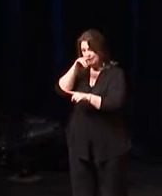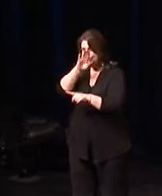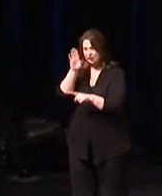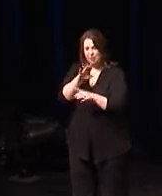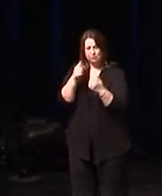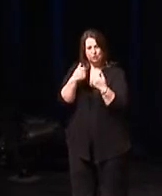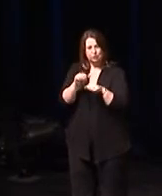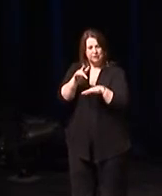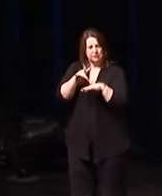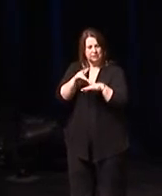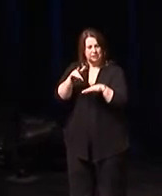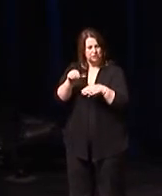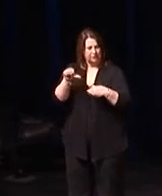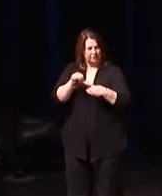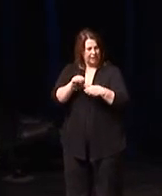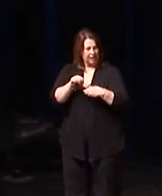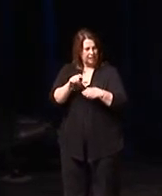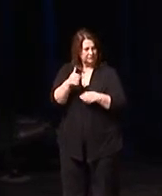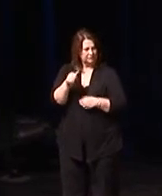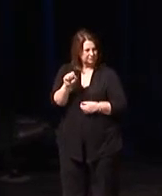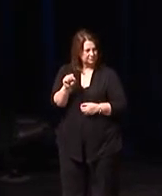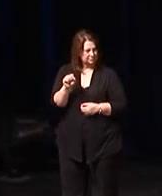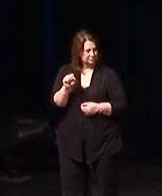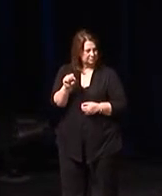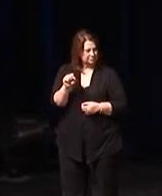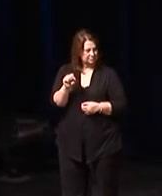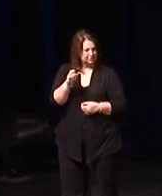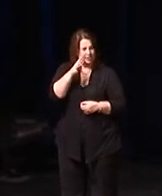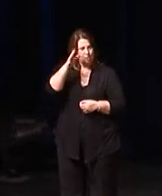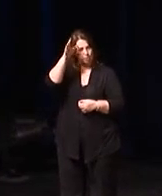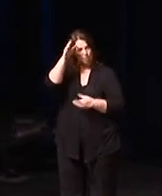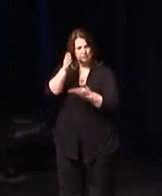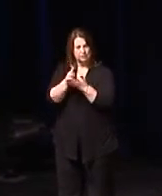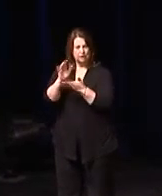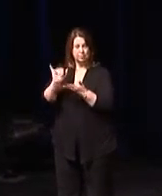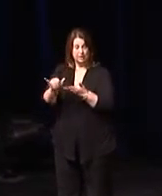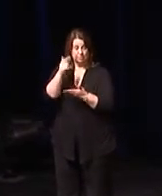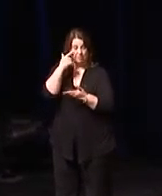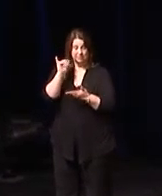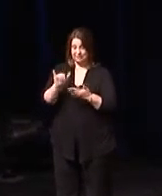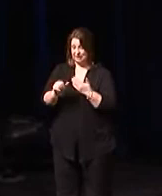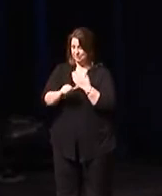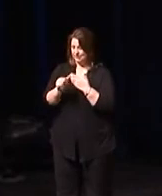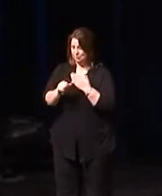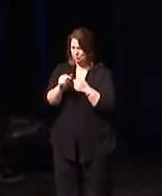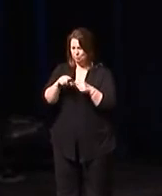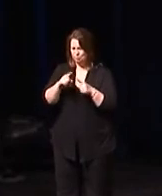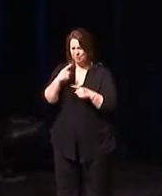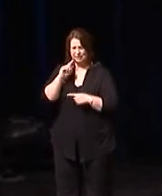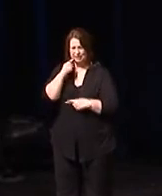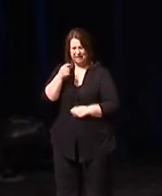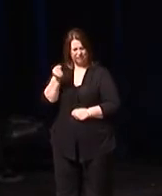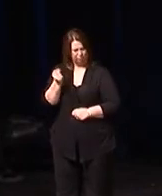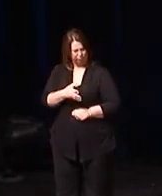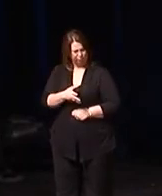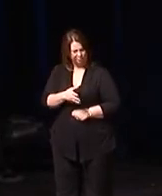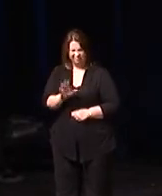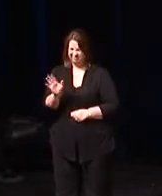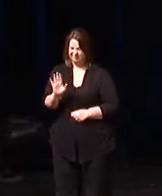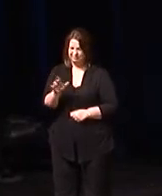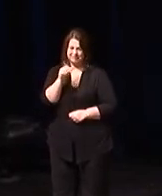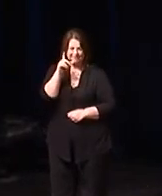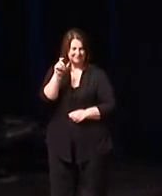Parents had reflexively stopped that because that's so dangerous. But throw candy on the floor in the store? Yeah, he's doing